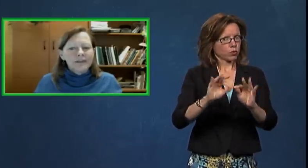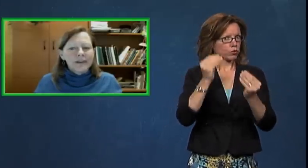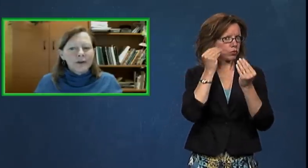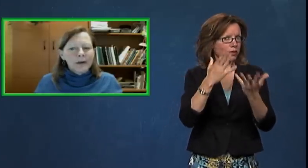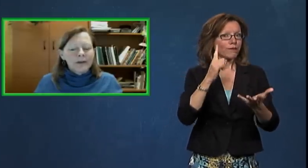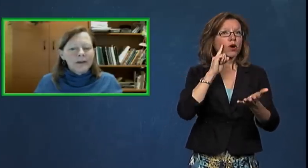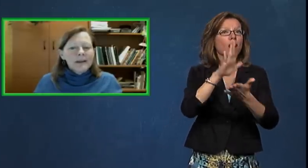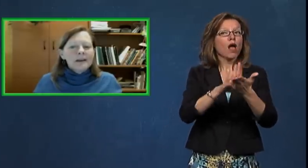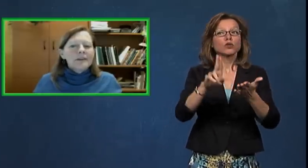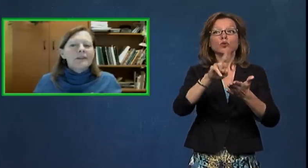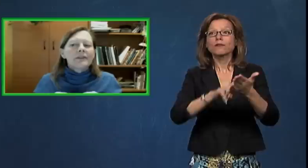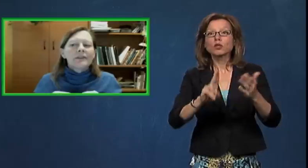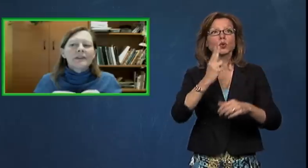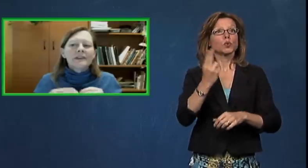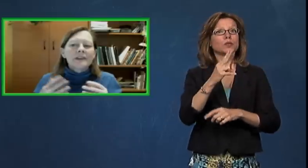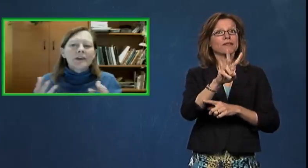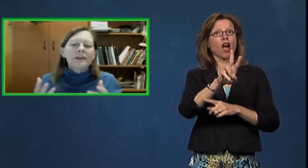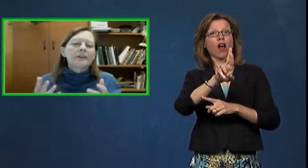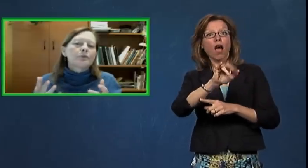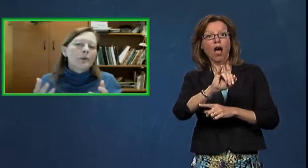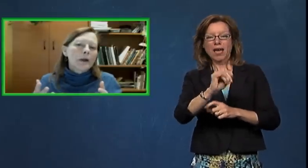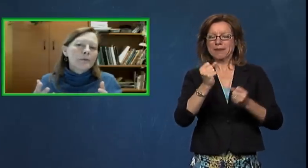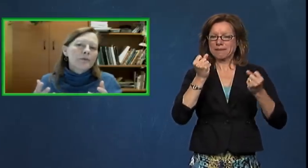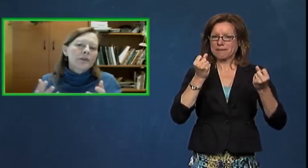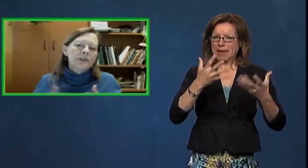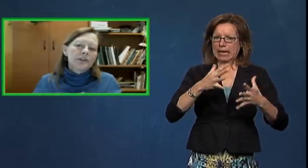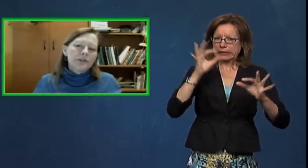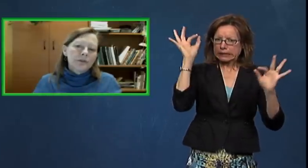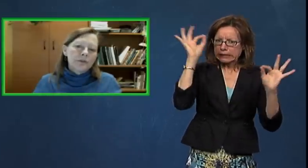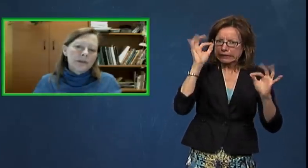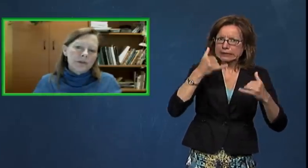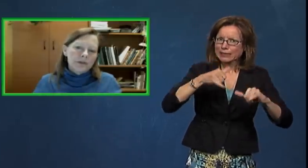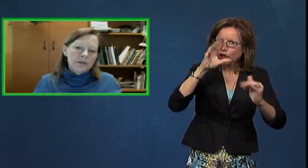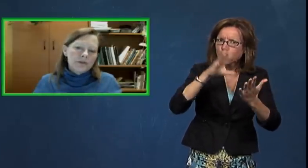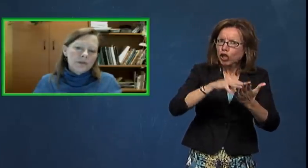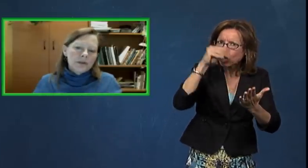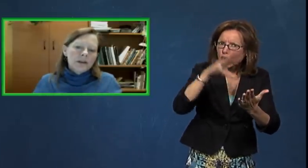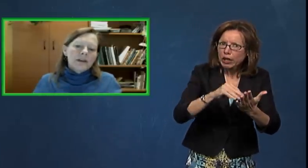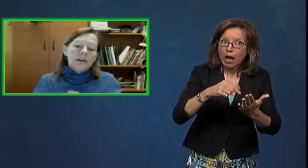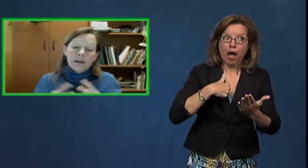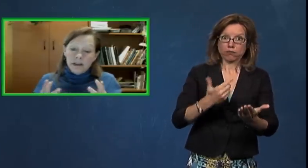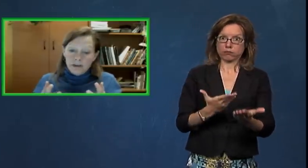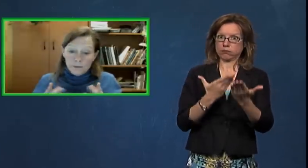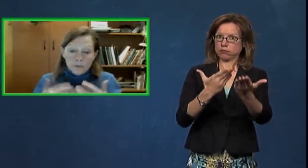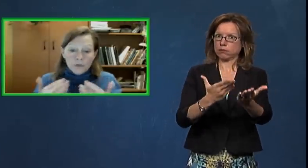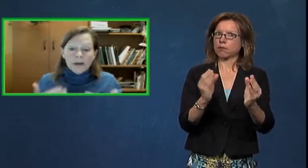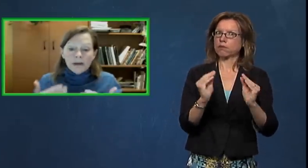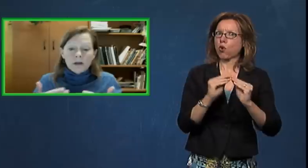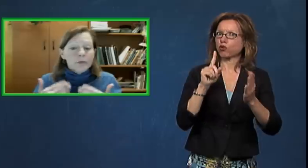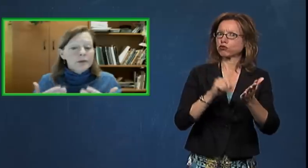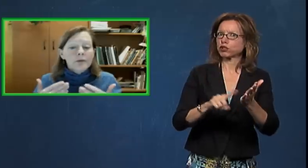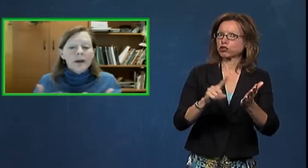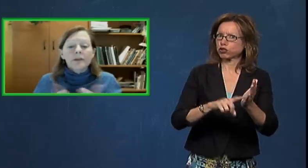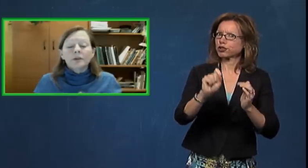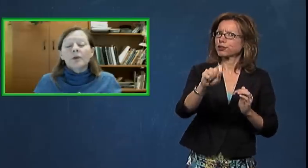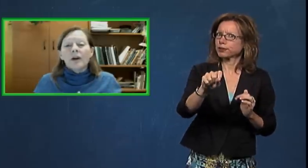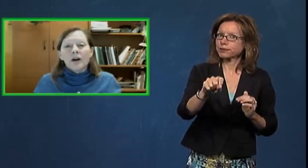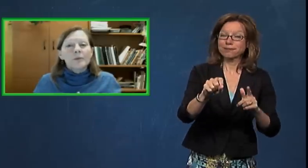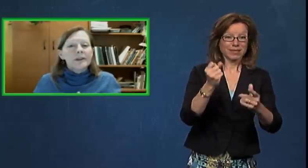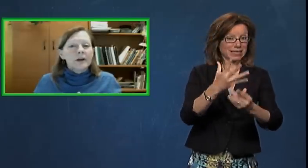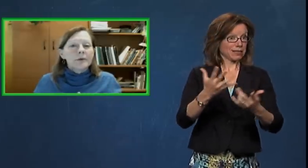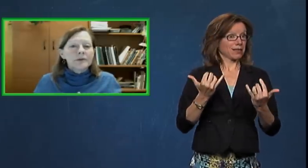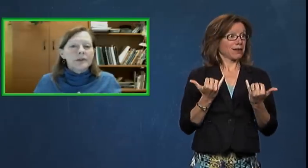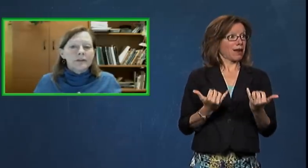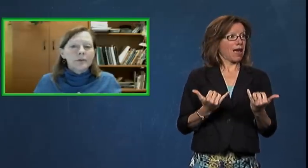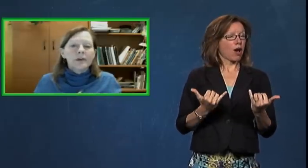post-secondary environment. This area is ripe for additional research. Again, right now, we do not know how